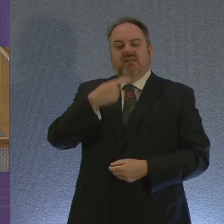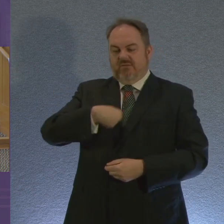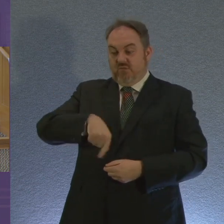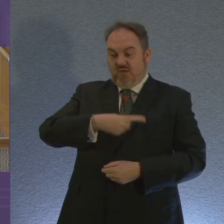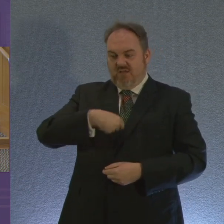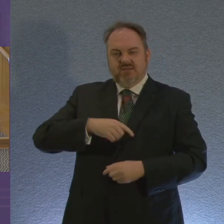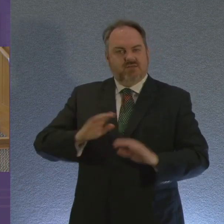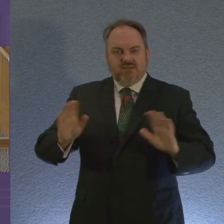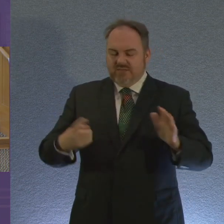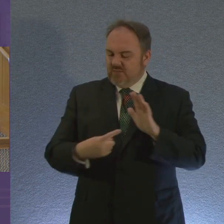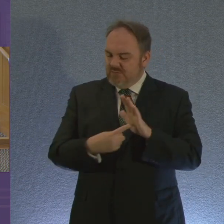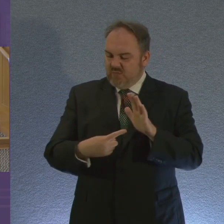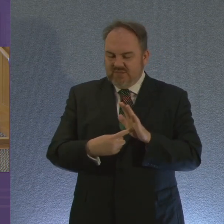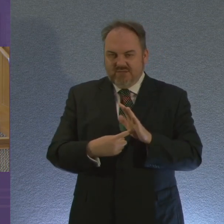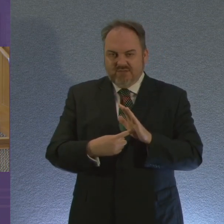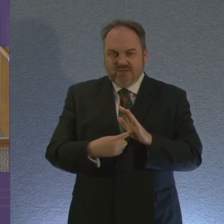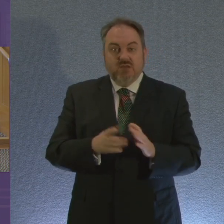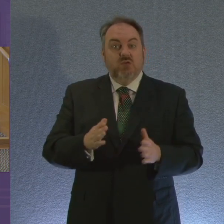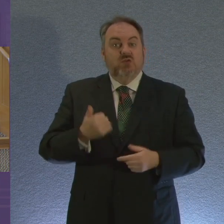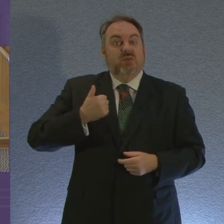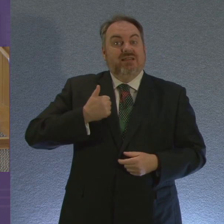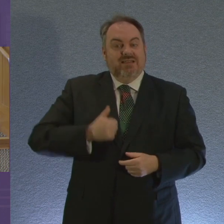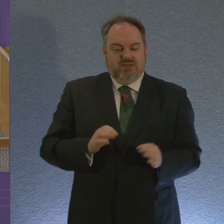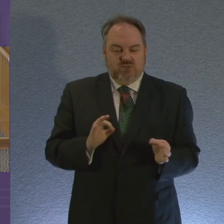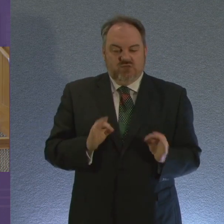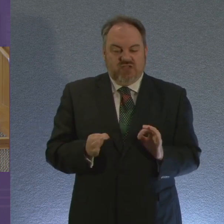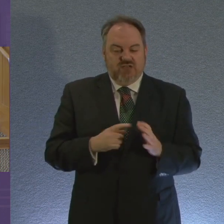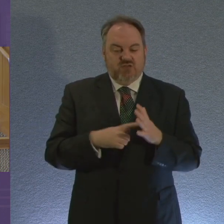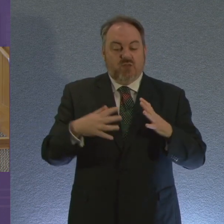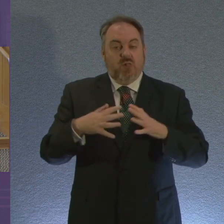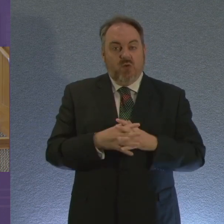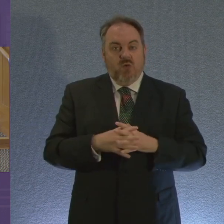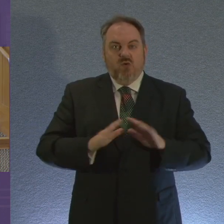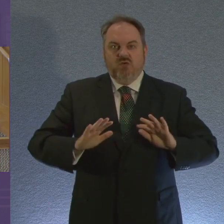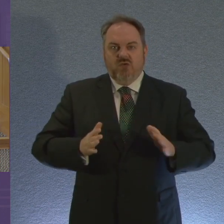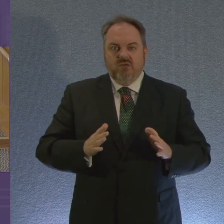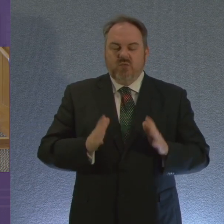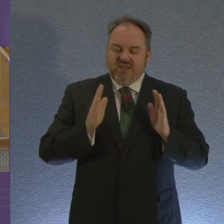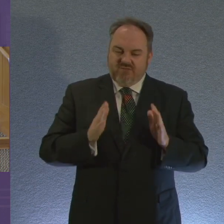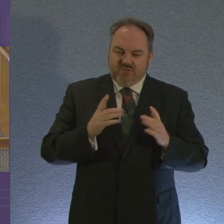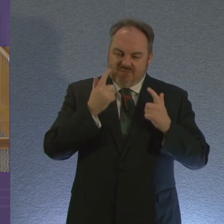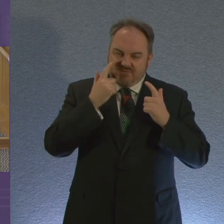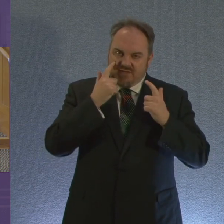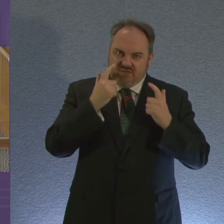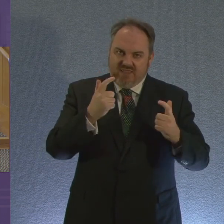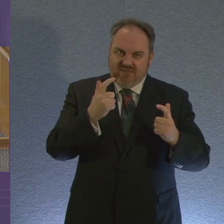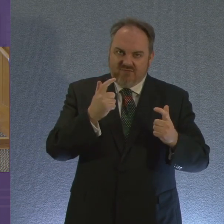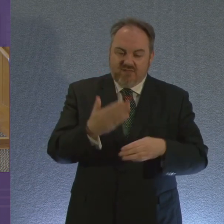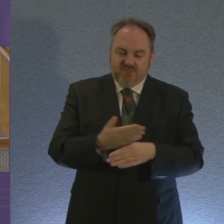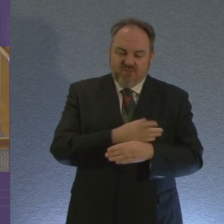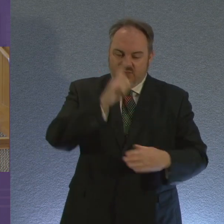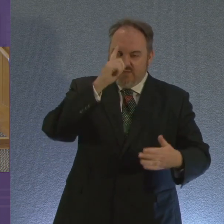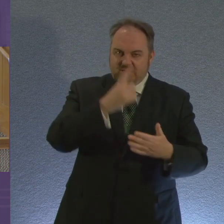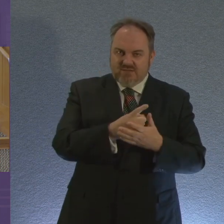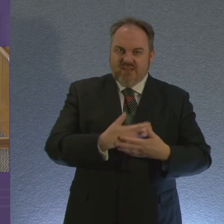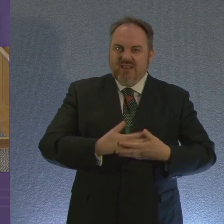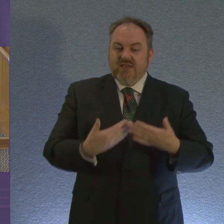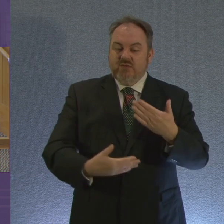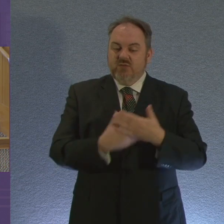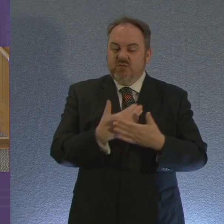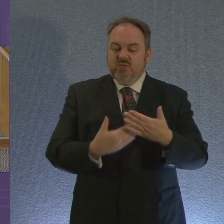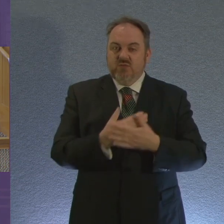strictly required? Jenny Gilruth referred to this in her opening remarks. And last week, when we discussed this in the context